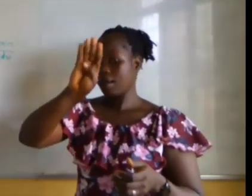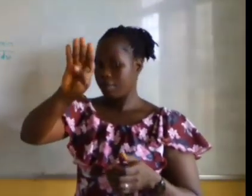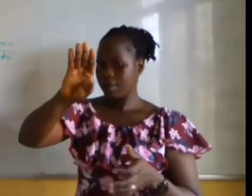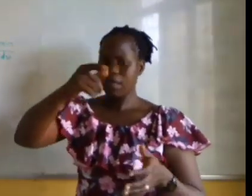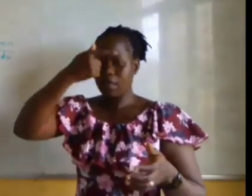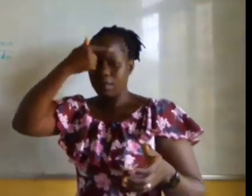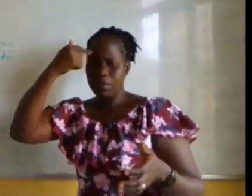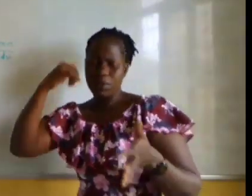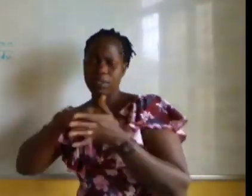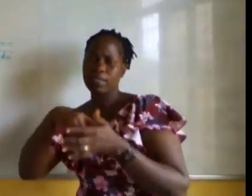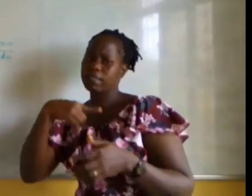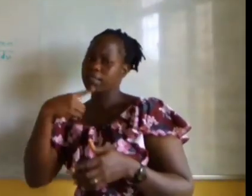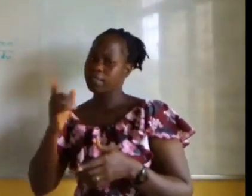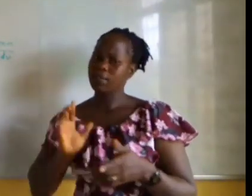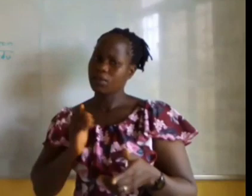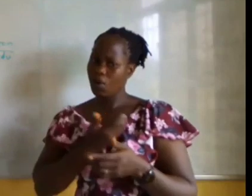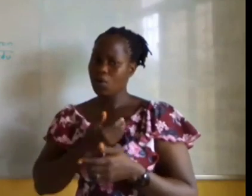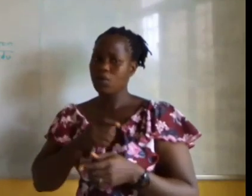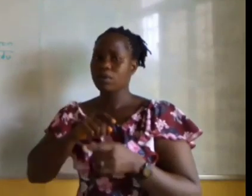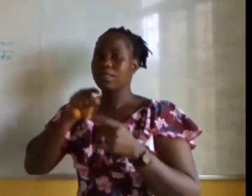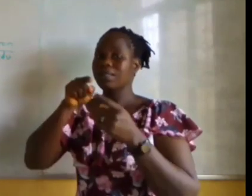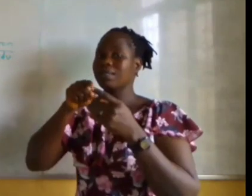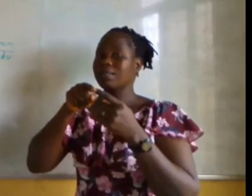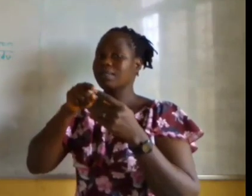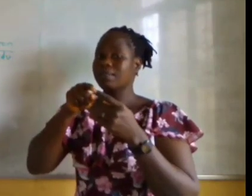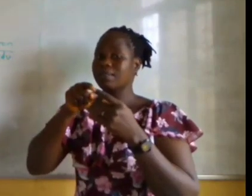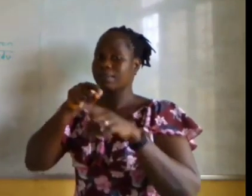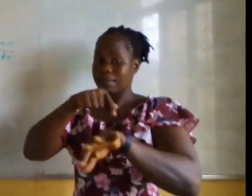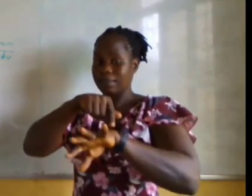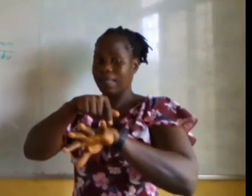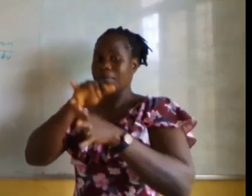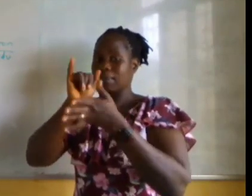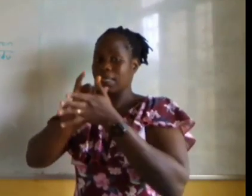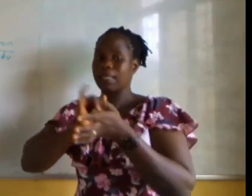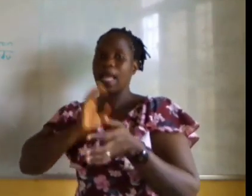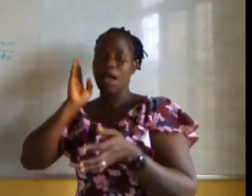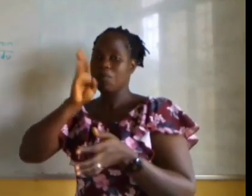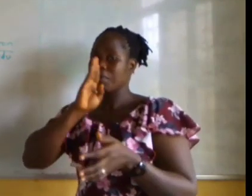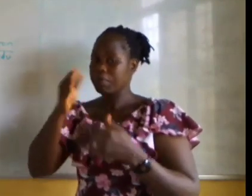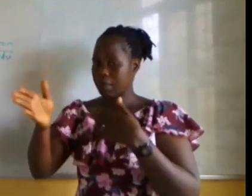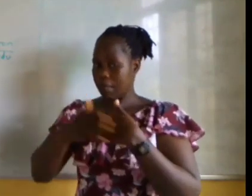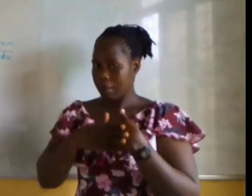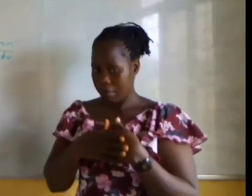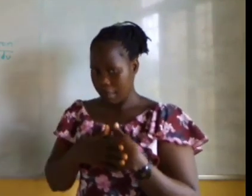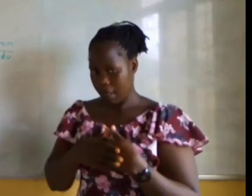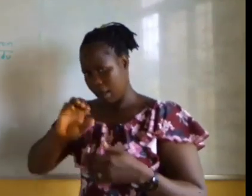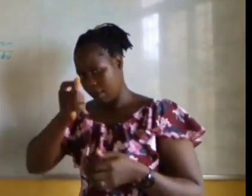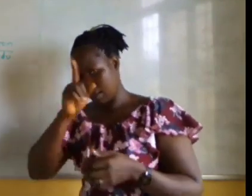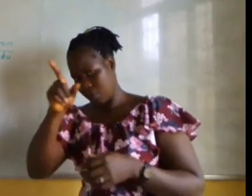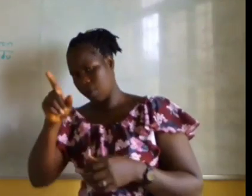time I will be back. Another one is this. Toby